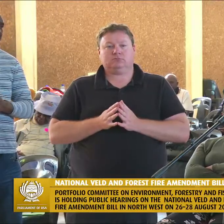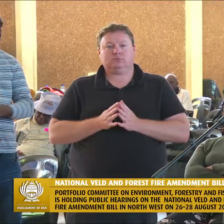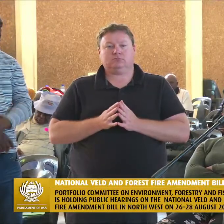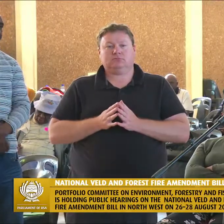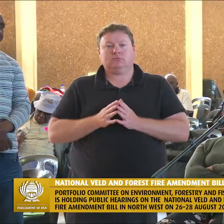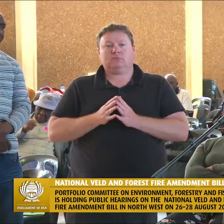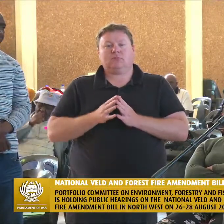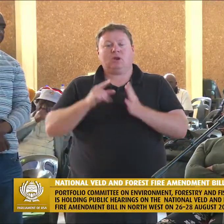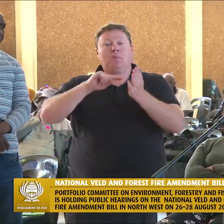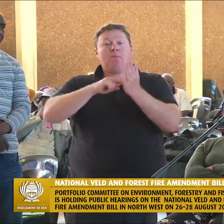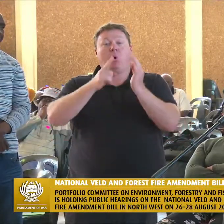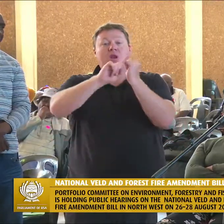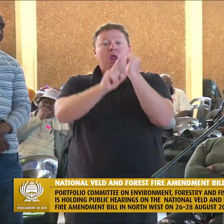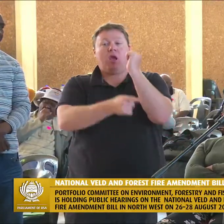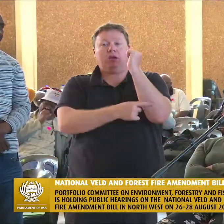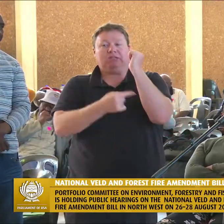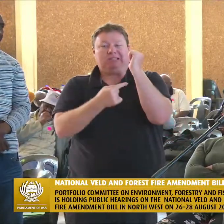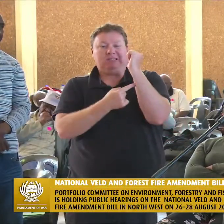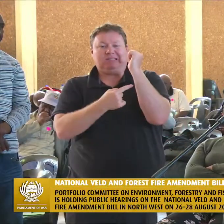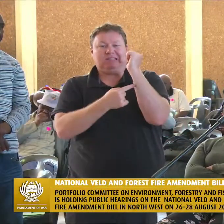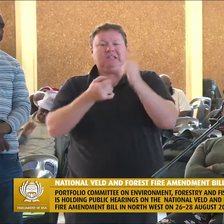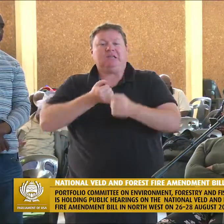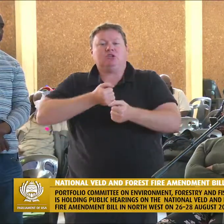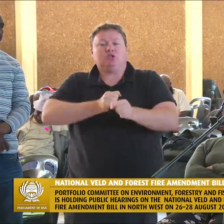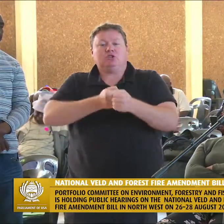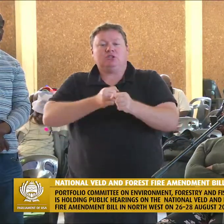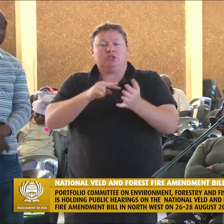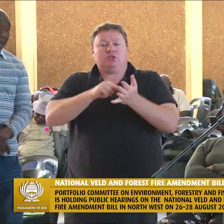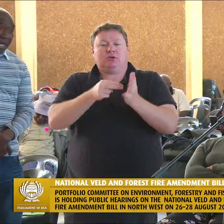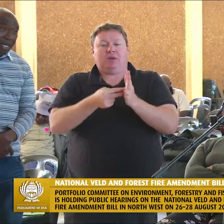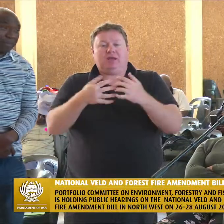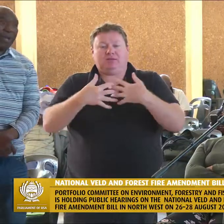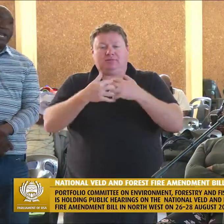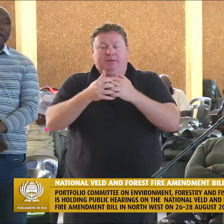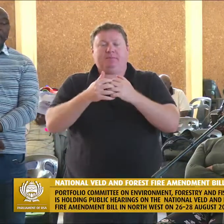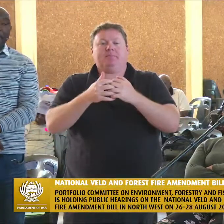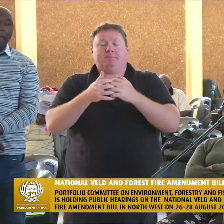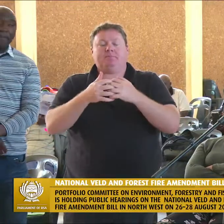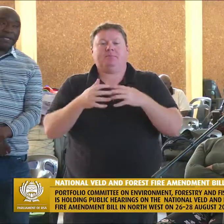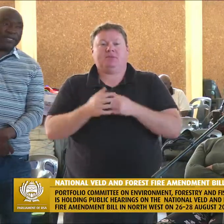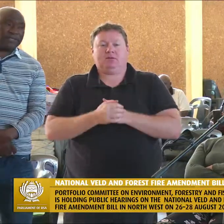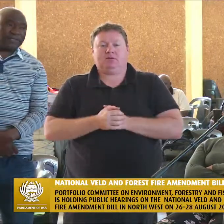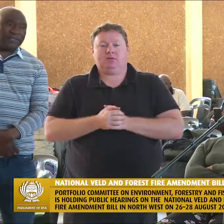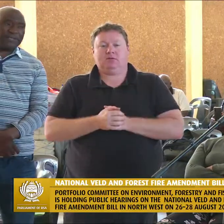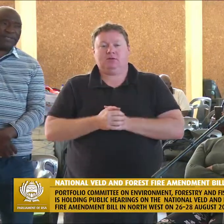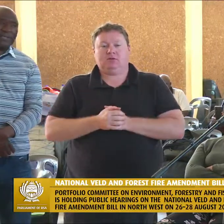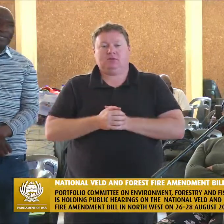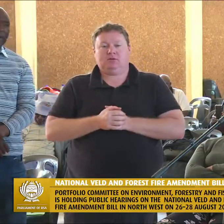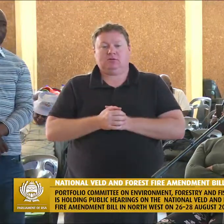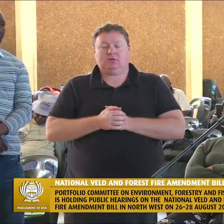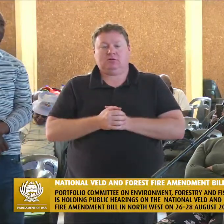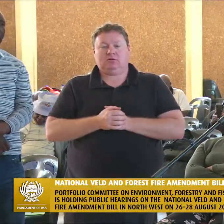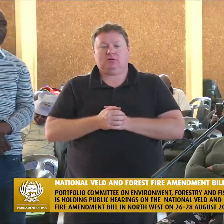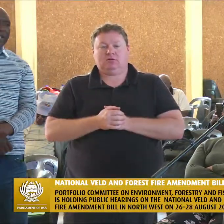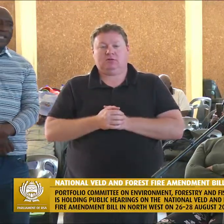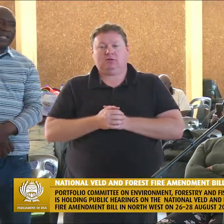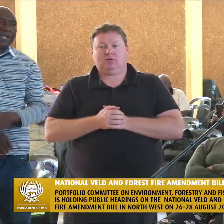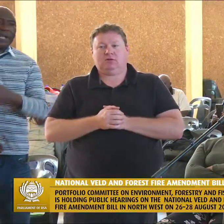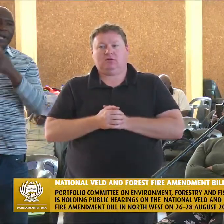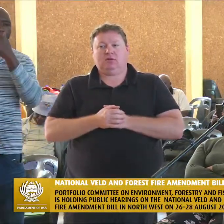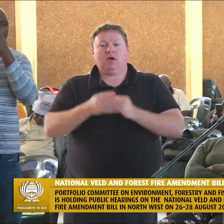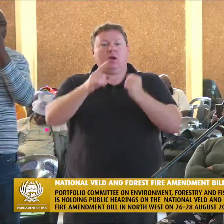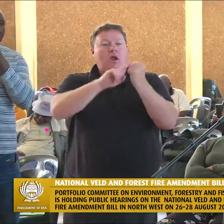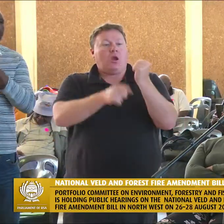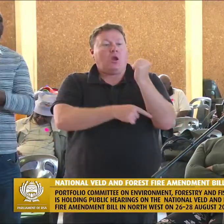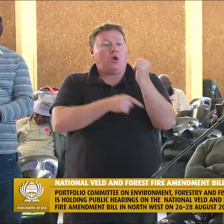my last point has to do with strategic planning sorry my last point has to do with strategic planning